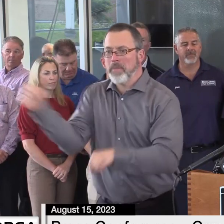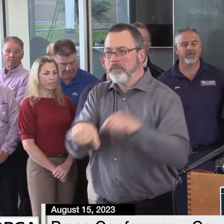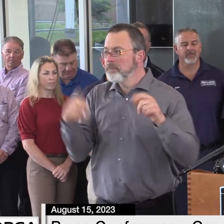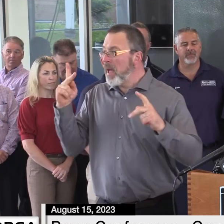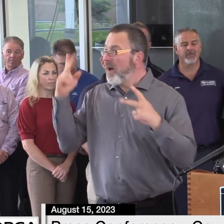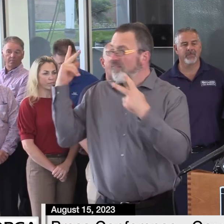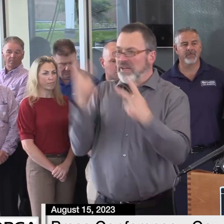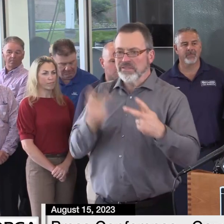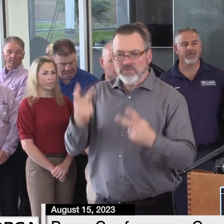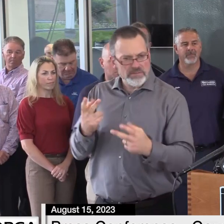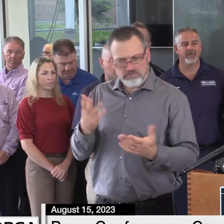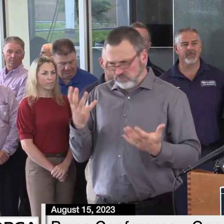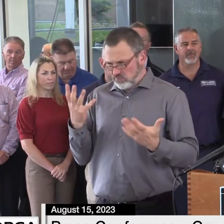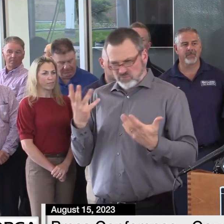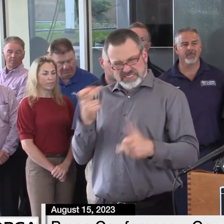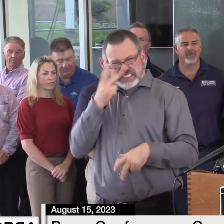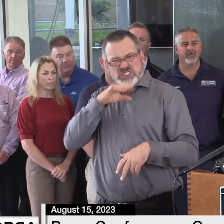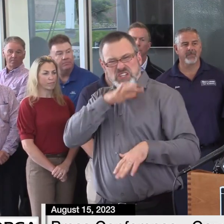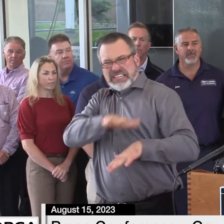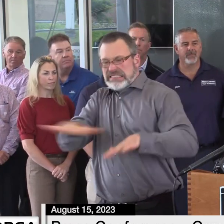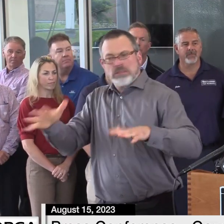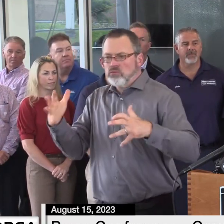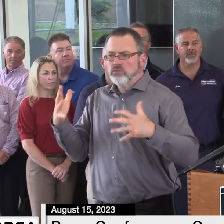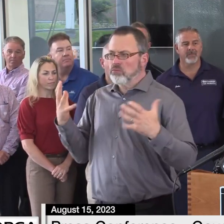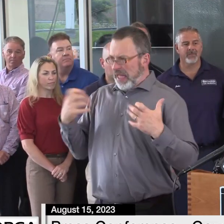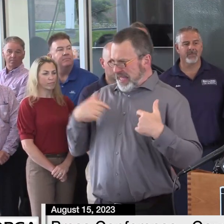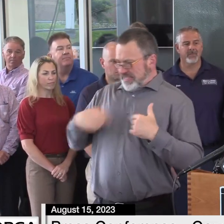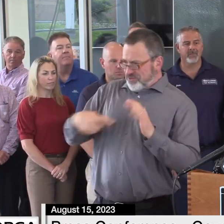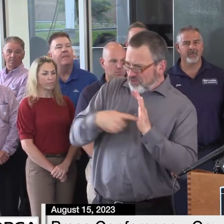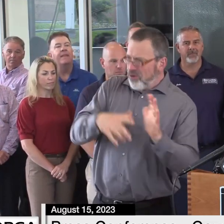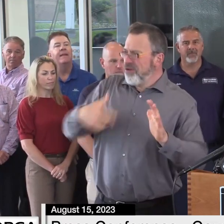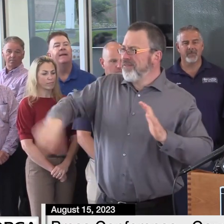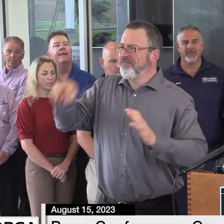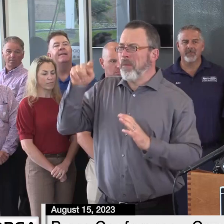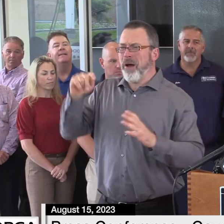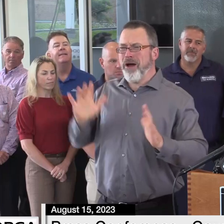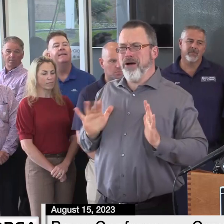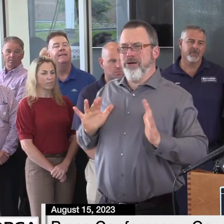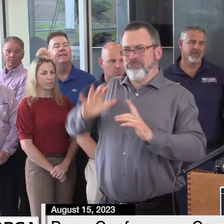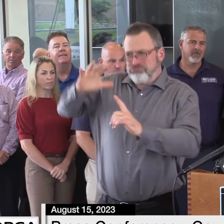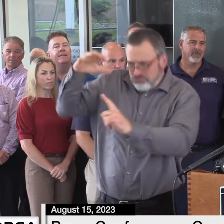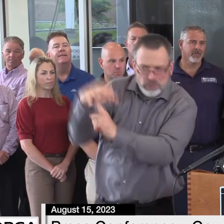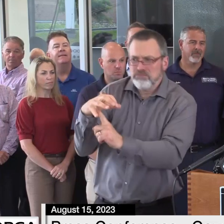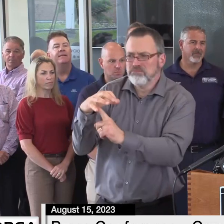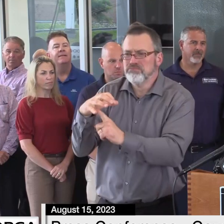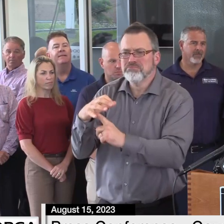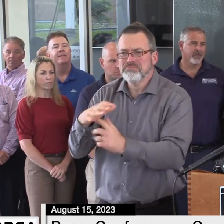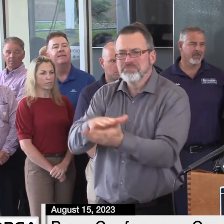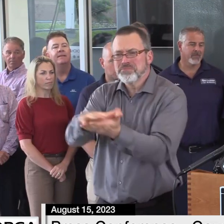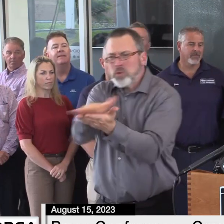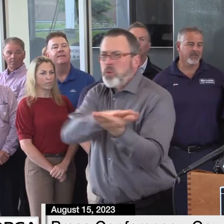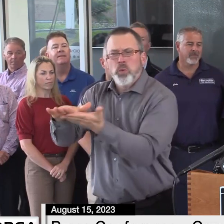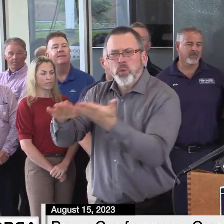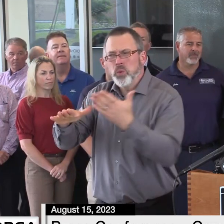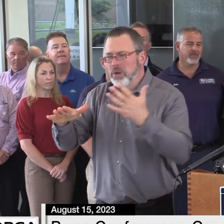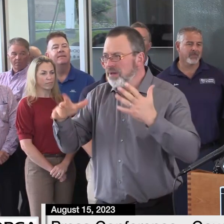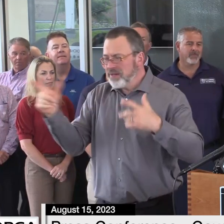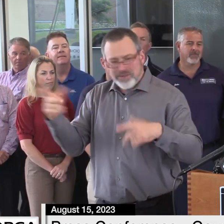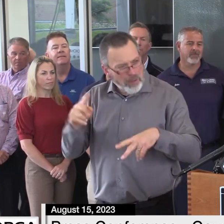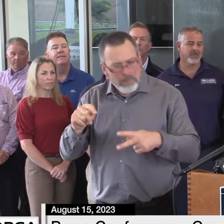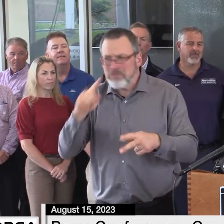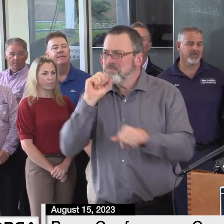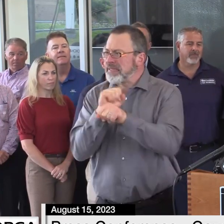Vermonters are steeped in pride for this state and our clean environment, our